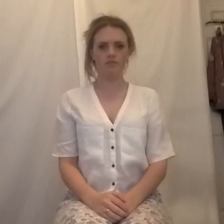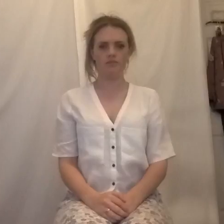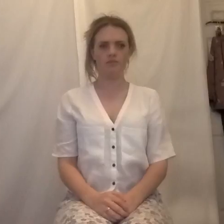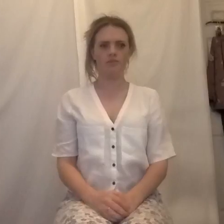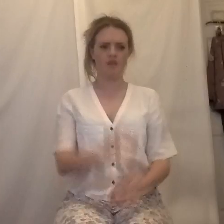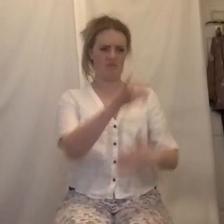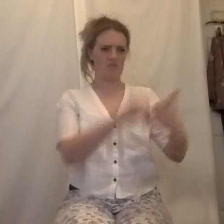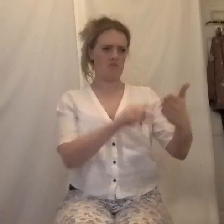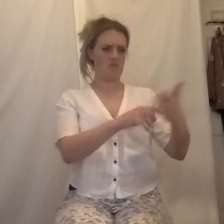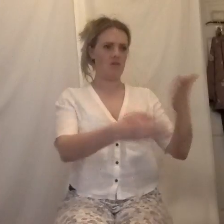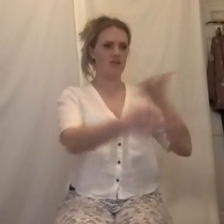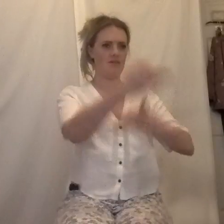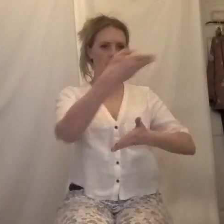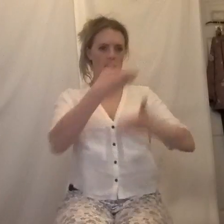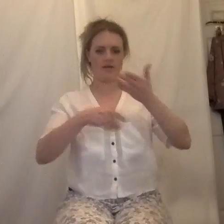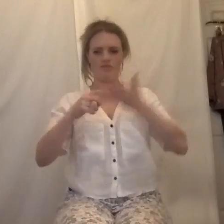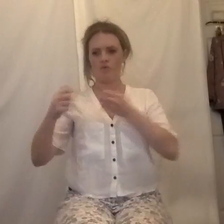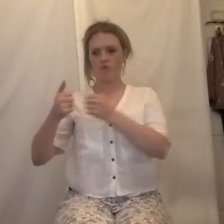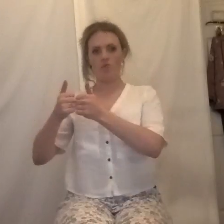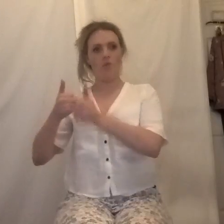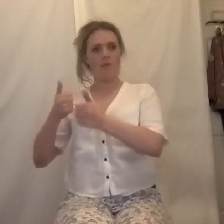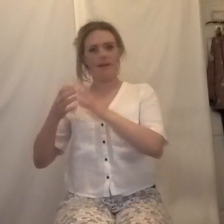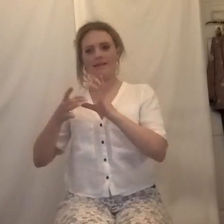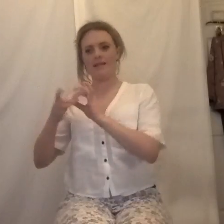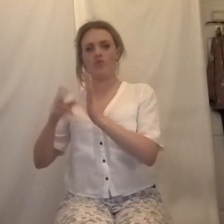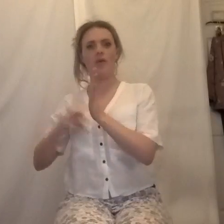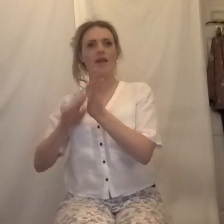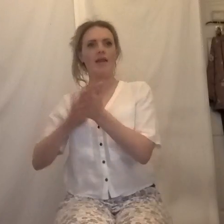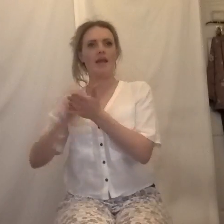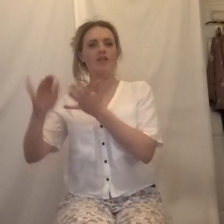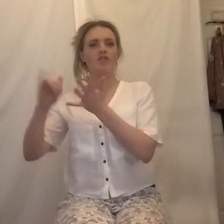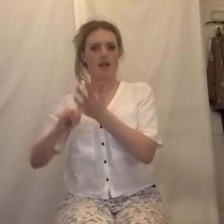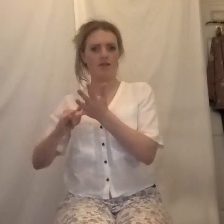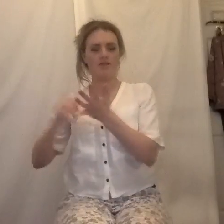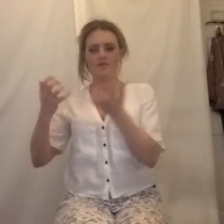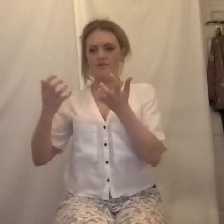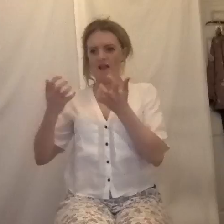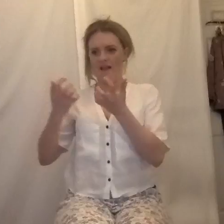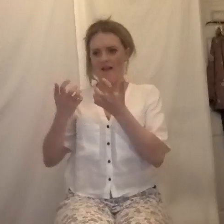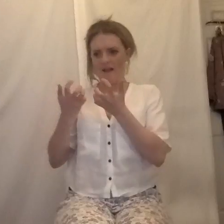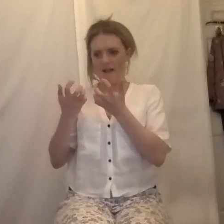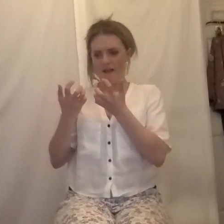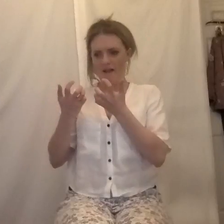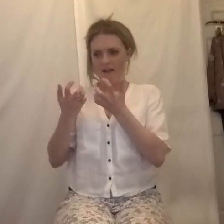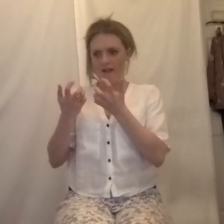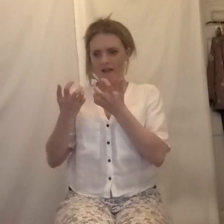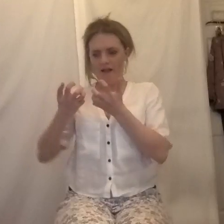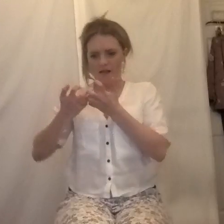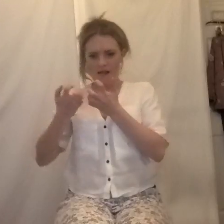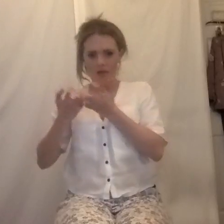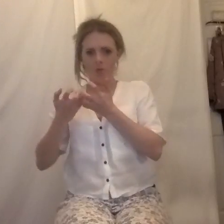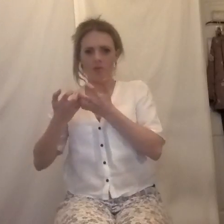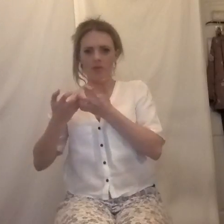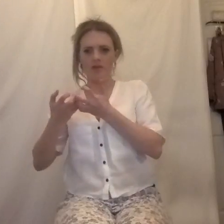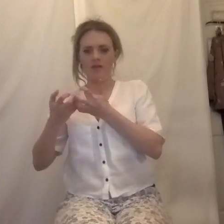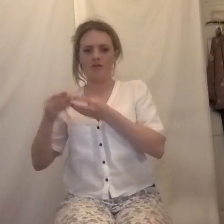carers and parents can access the information and understand the information they are given.